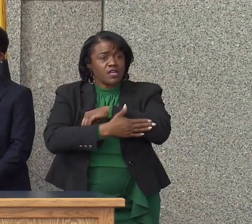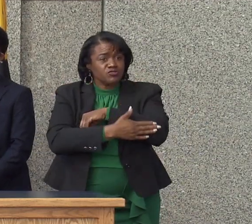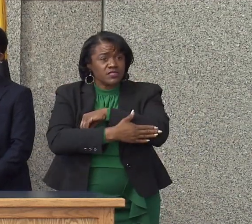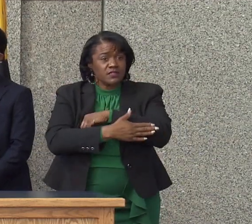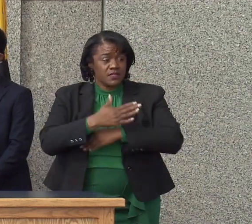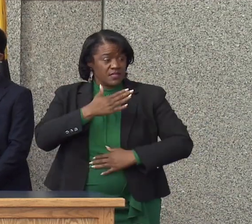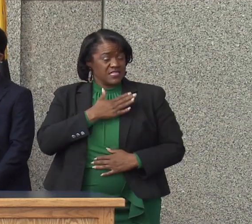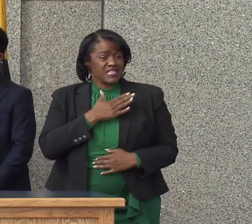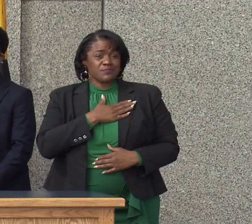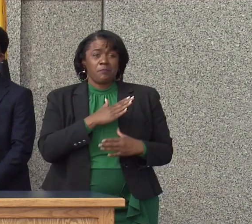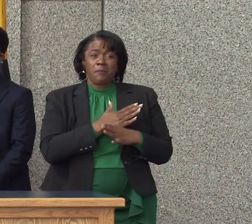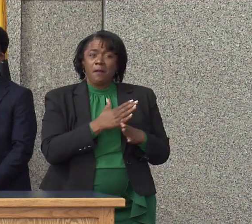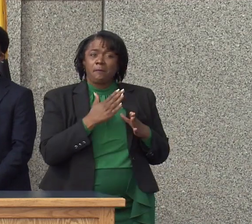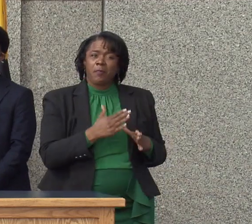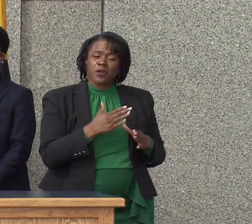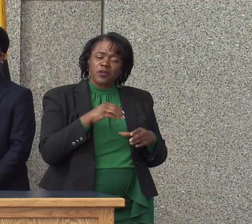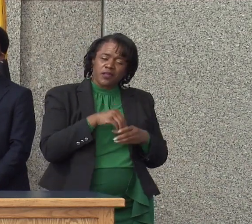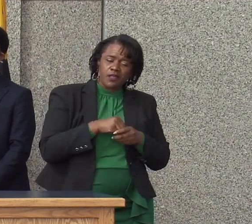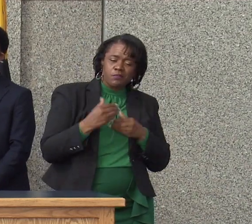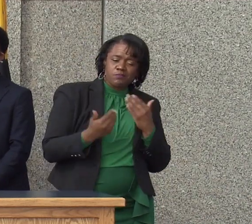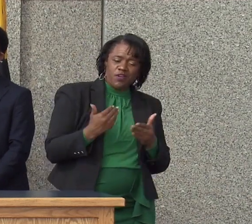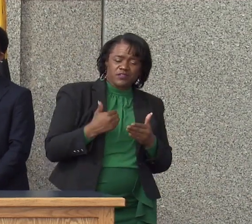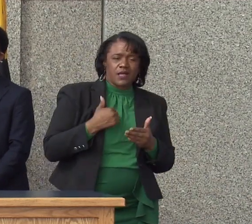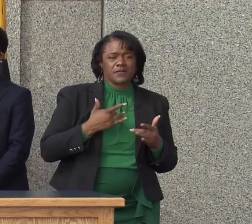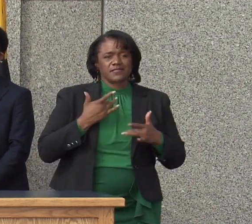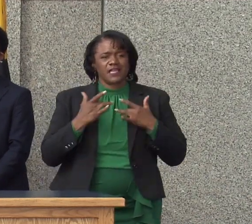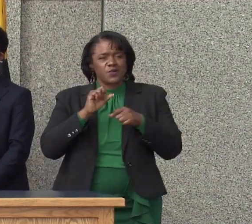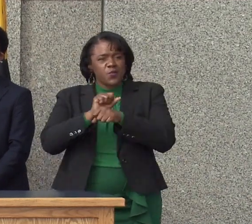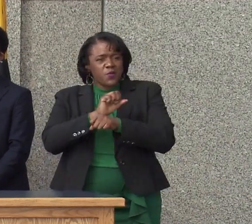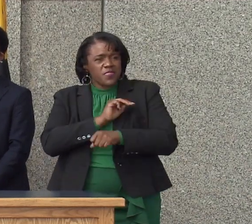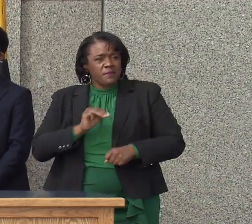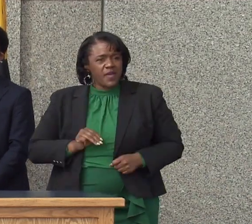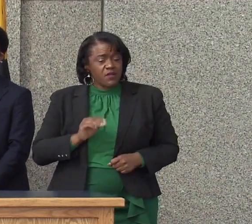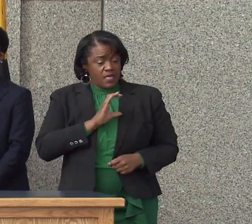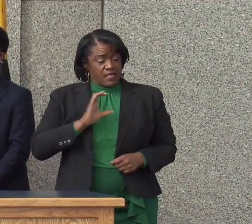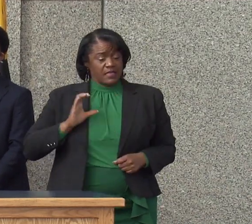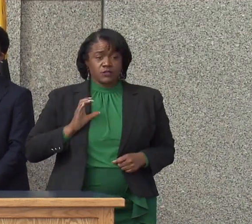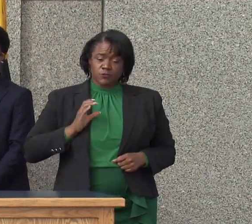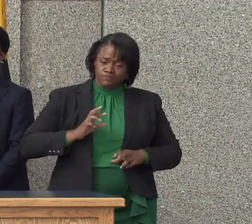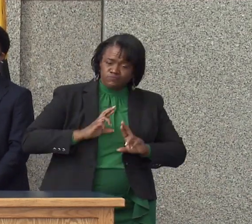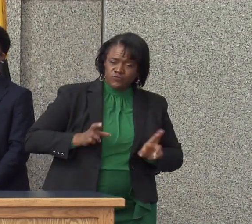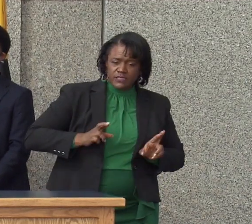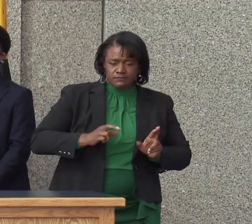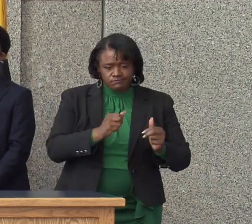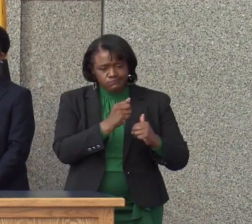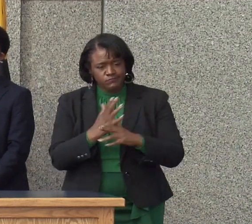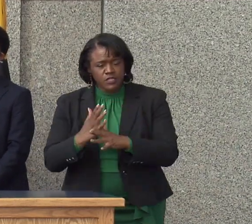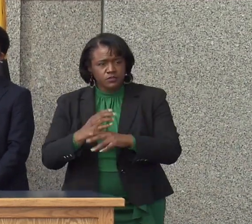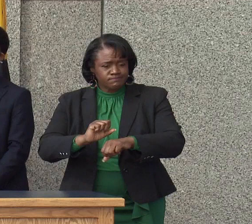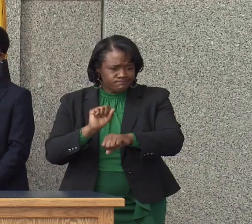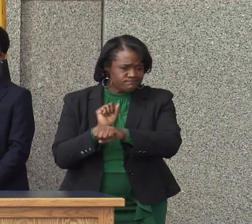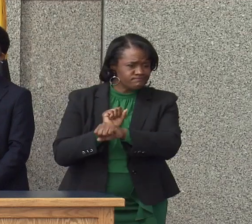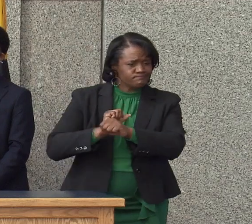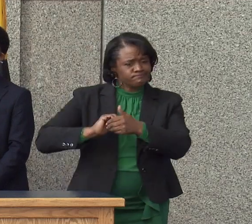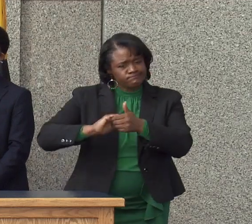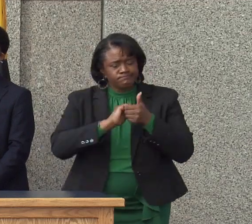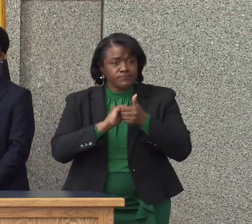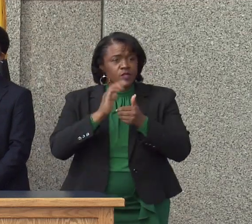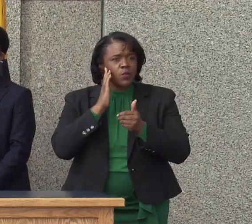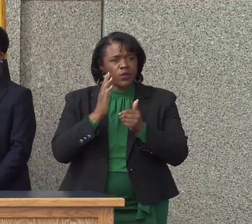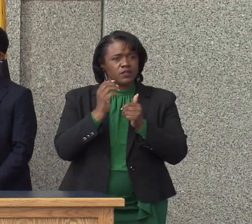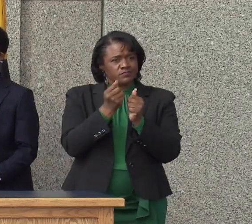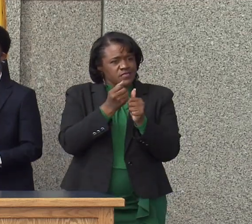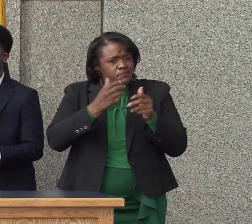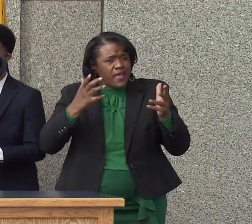partner in progress, I'm excited to work with the mayor. The council is ready and prepared to work with the mayor, and we look forward to continue to expand from